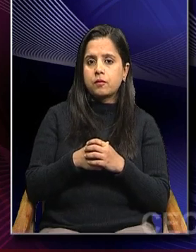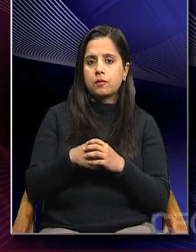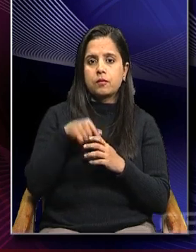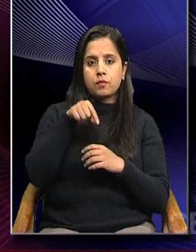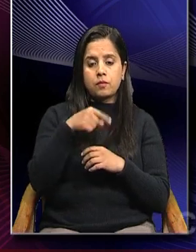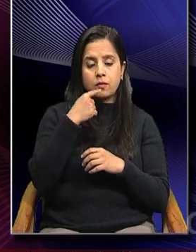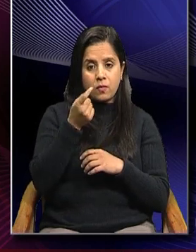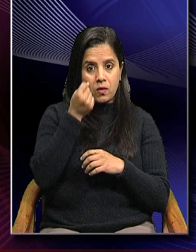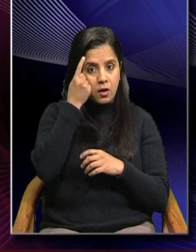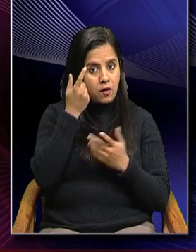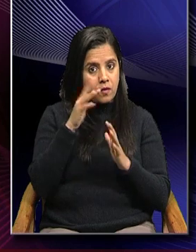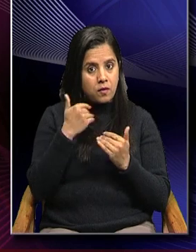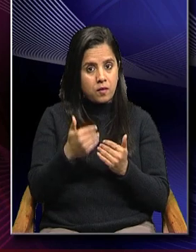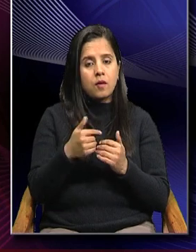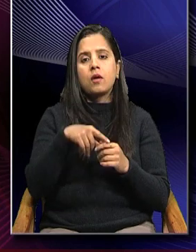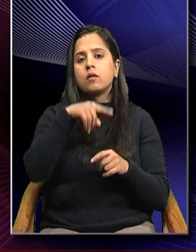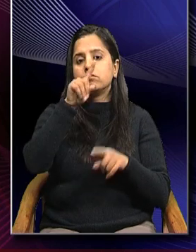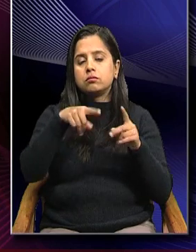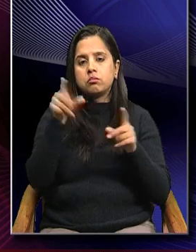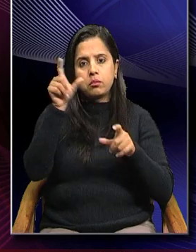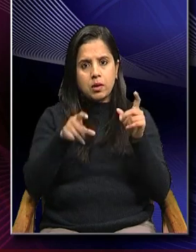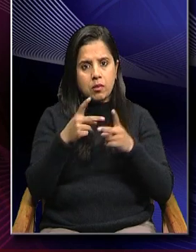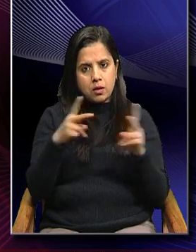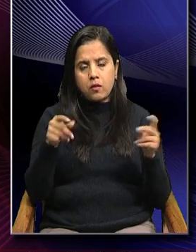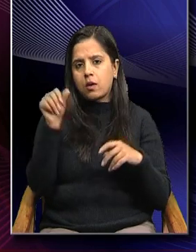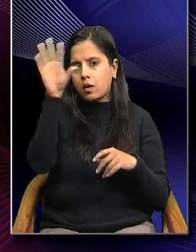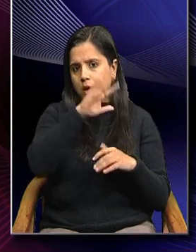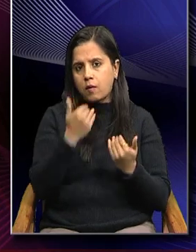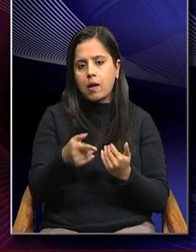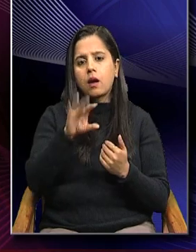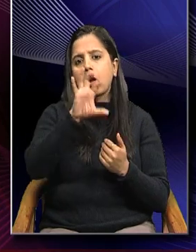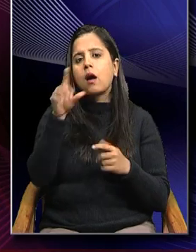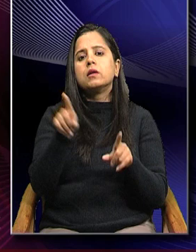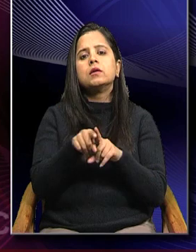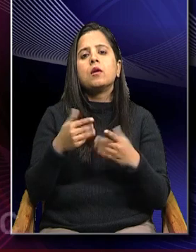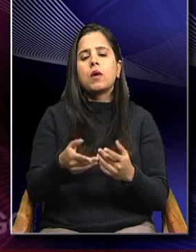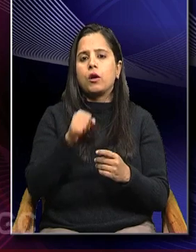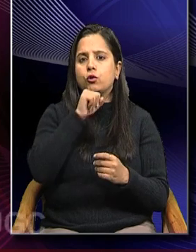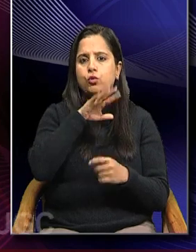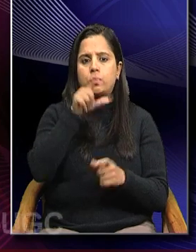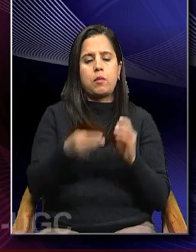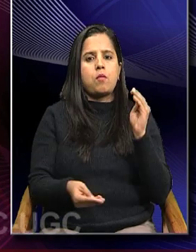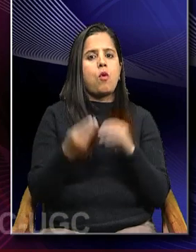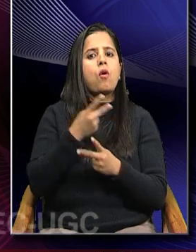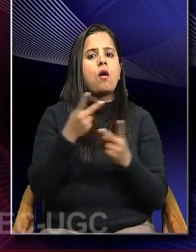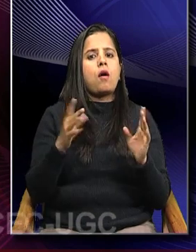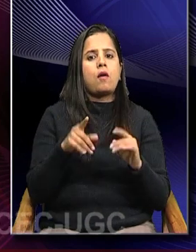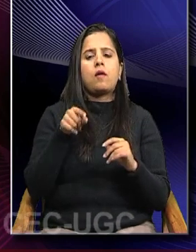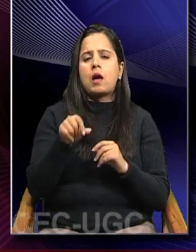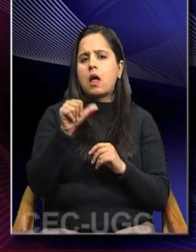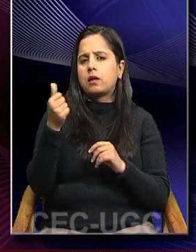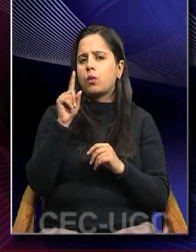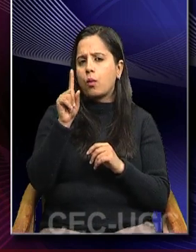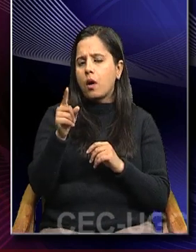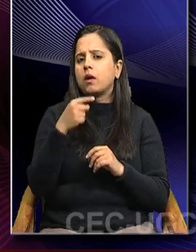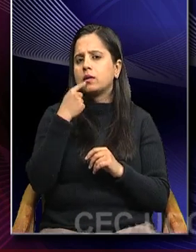very understanding of demographic dividend, or India being a country of youthful population, there is another trend